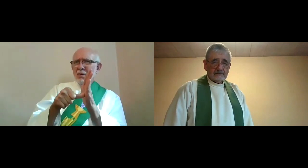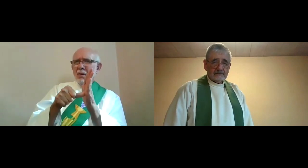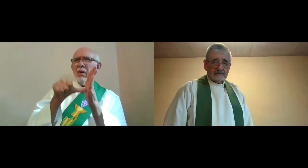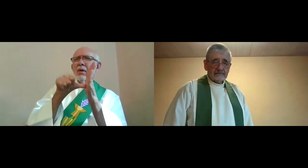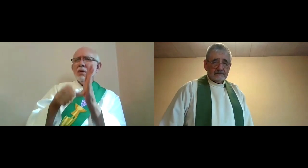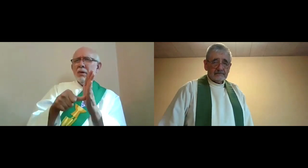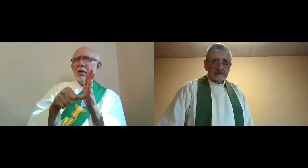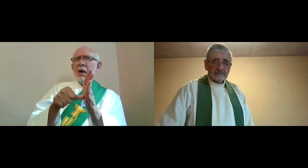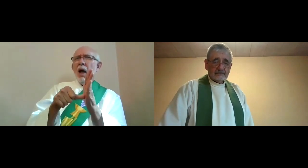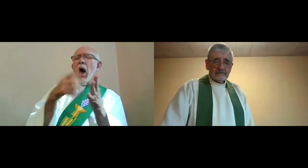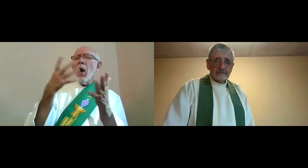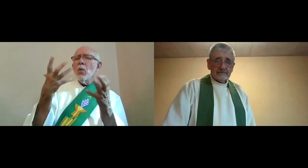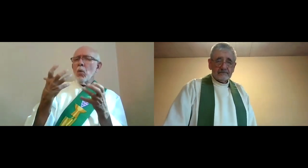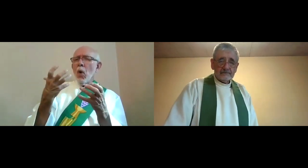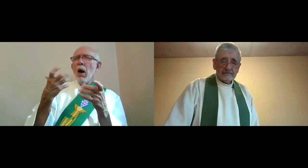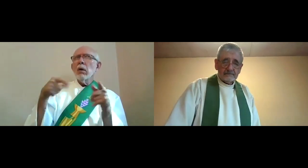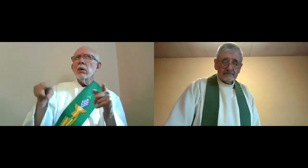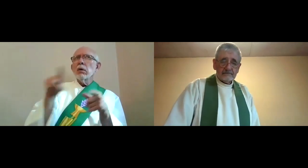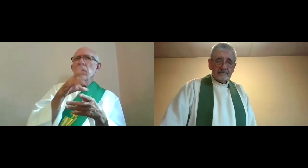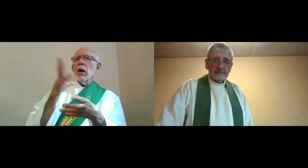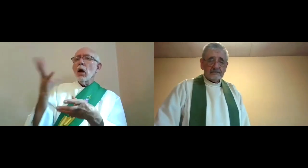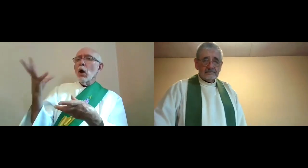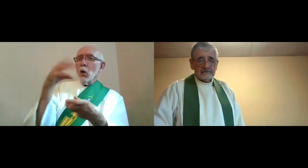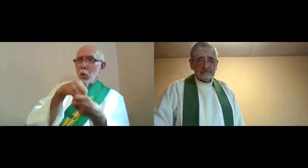As various speakers emphasized,